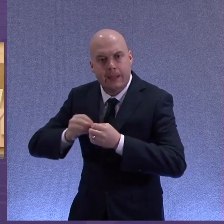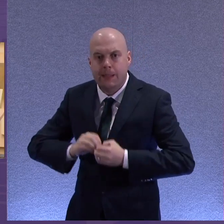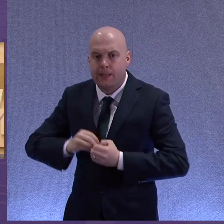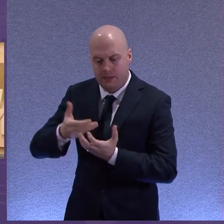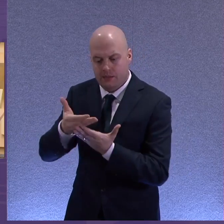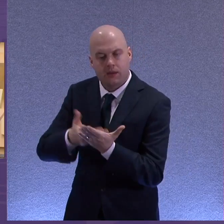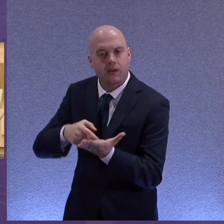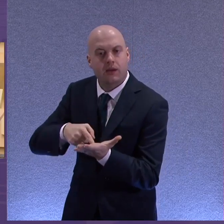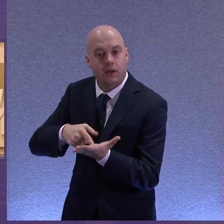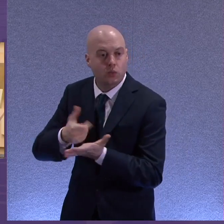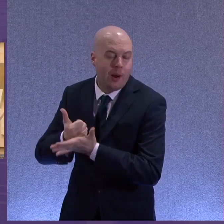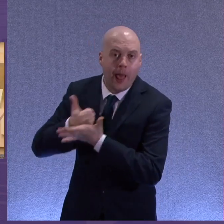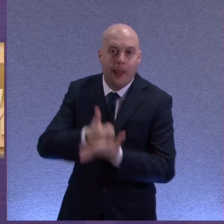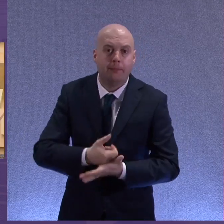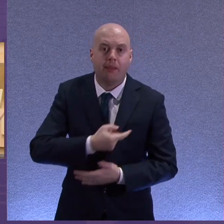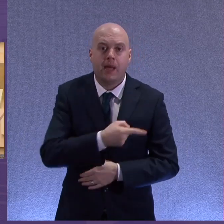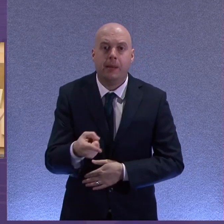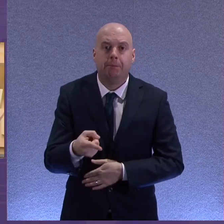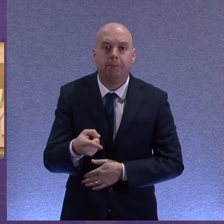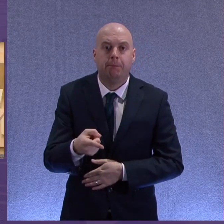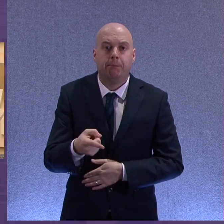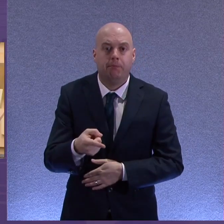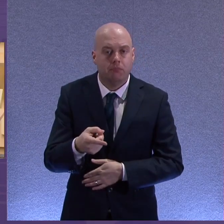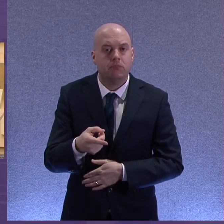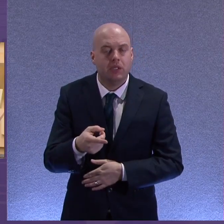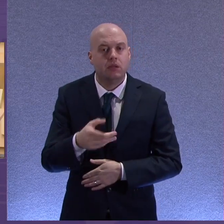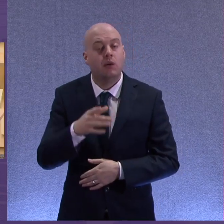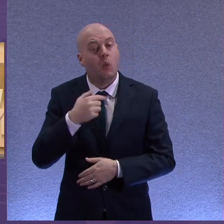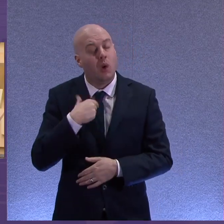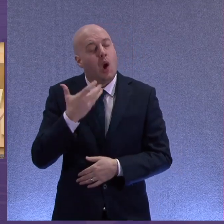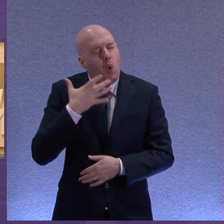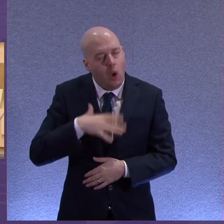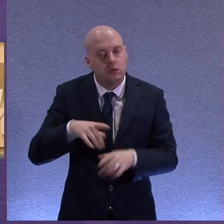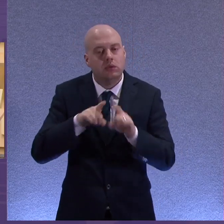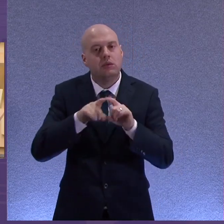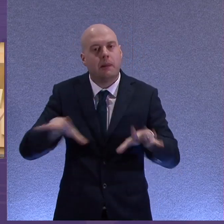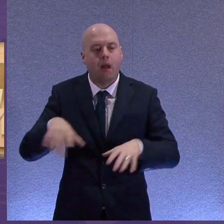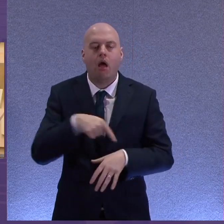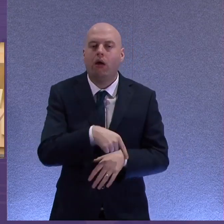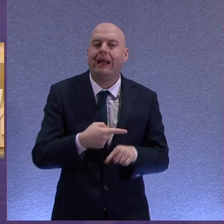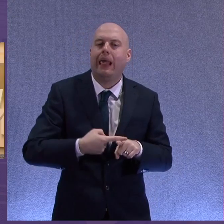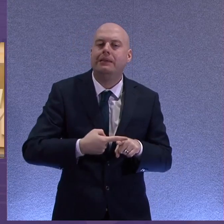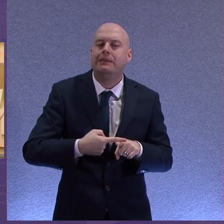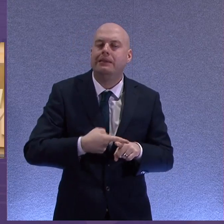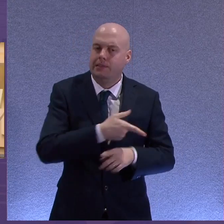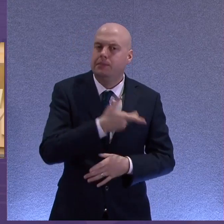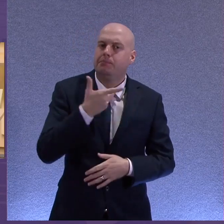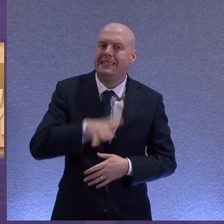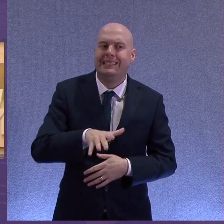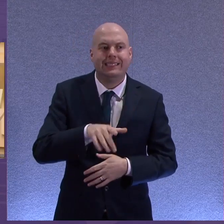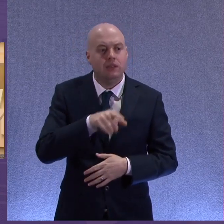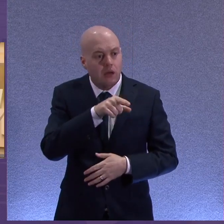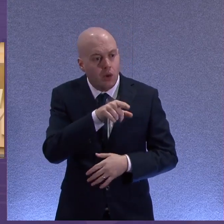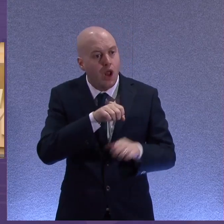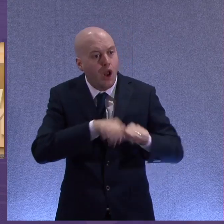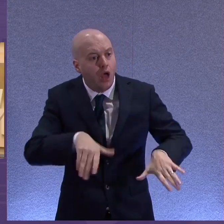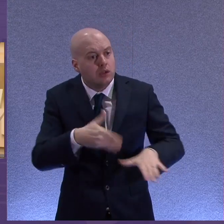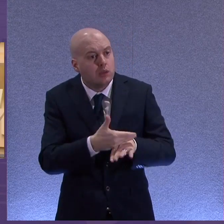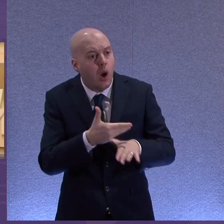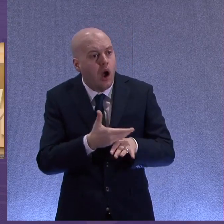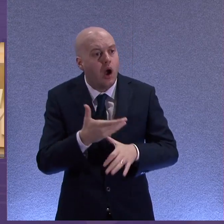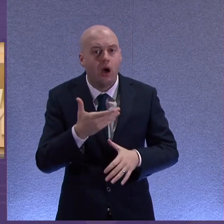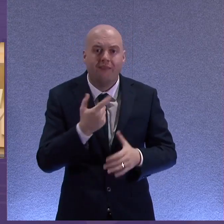is that we see something similar to what's been done in terms of wage subsidy for those who are self-employed, because without that, I think these people will